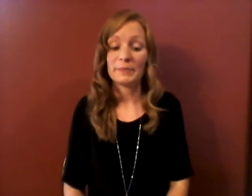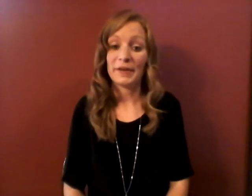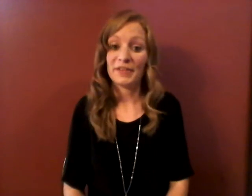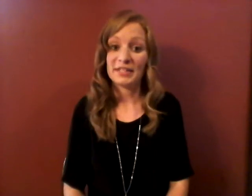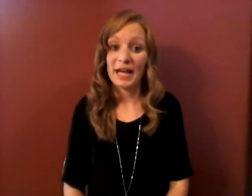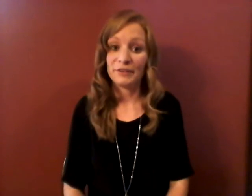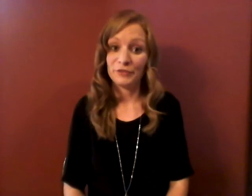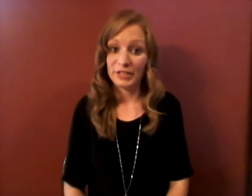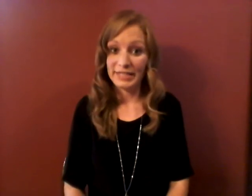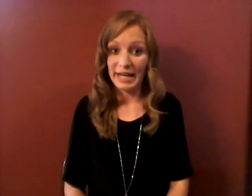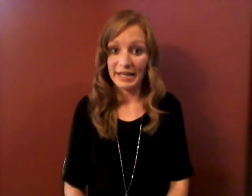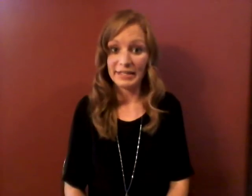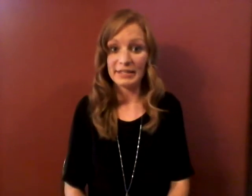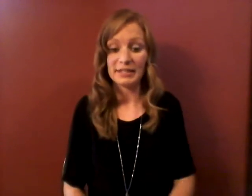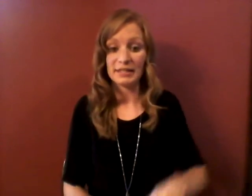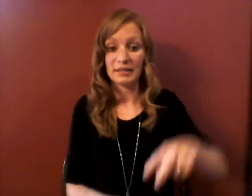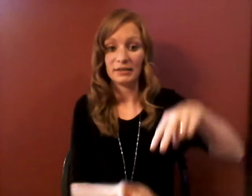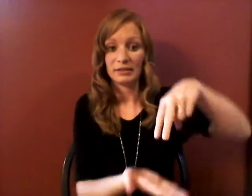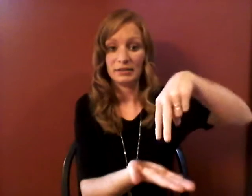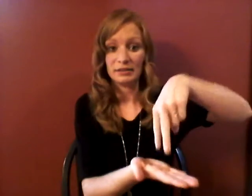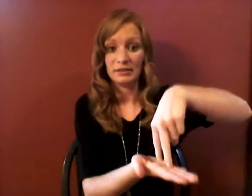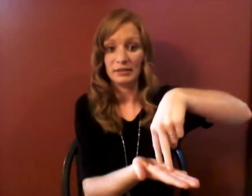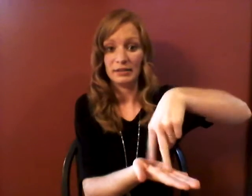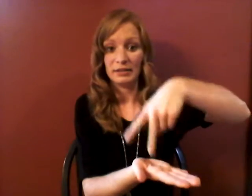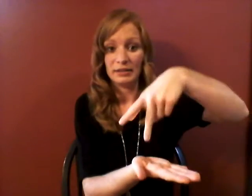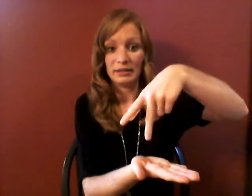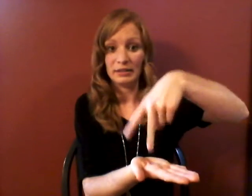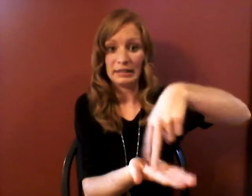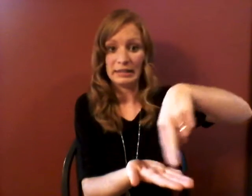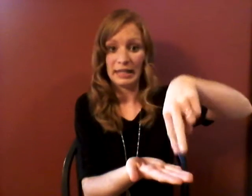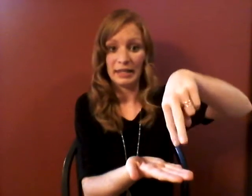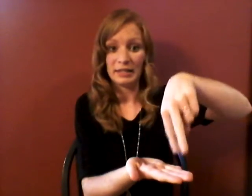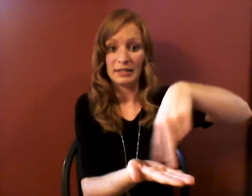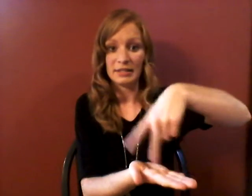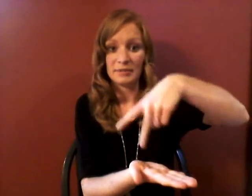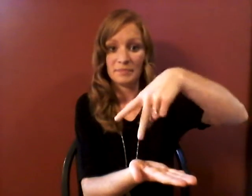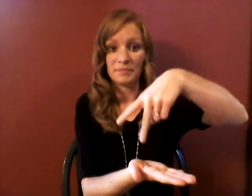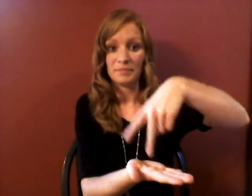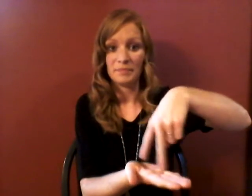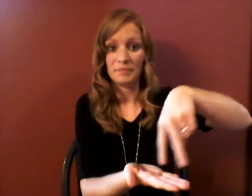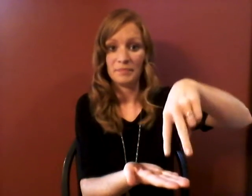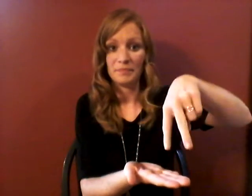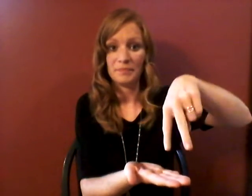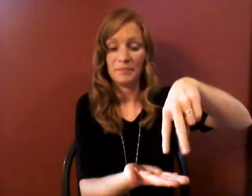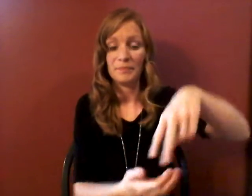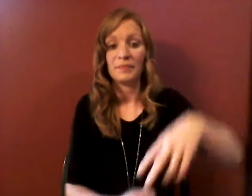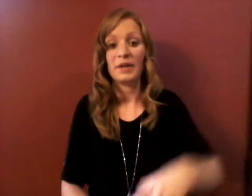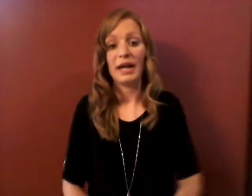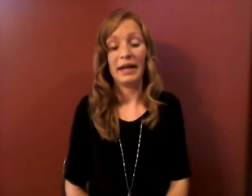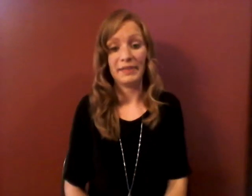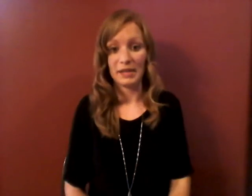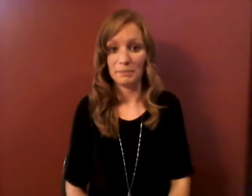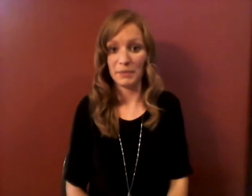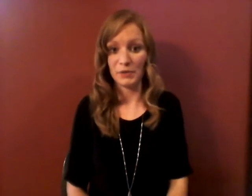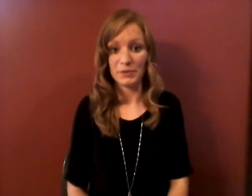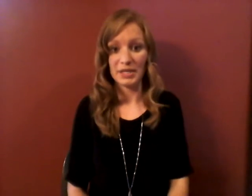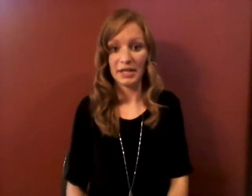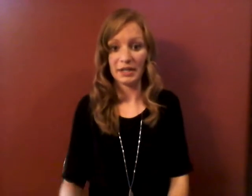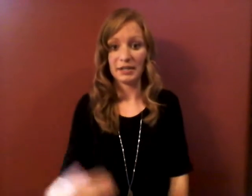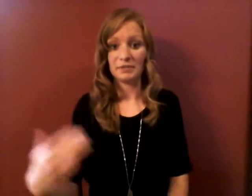the sign for dance. Dance. And then music.